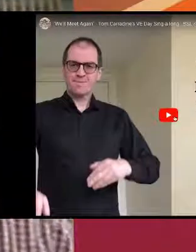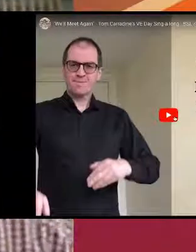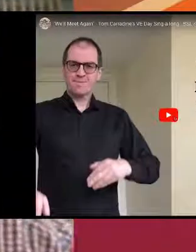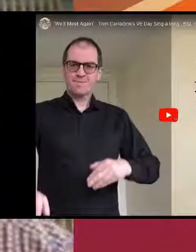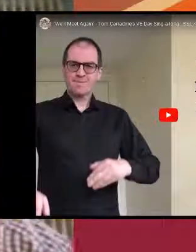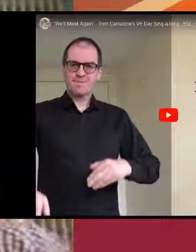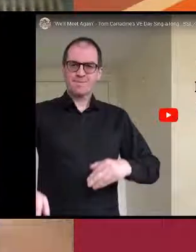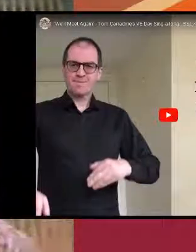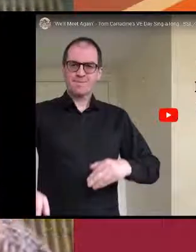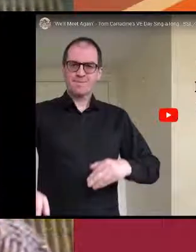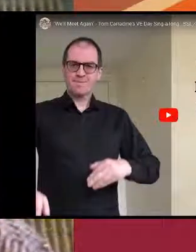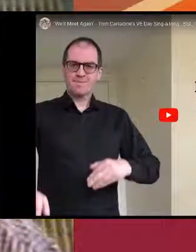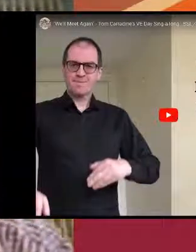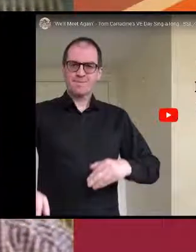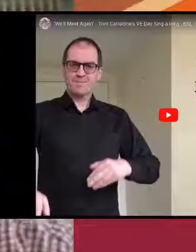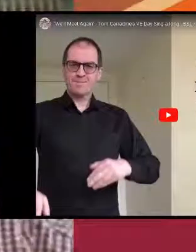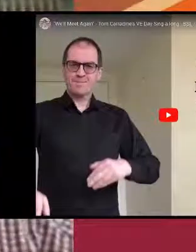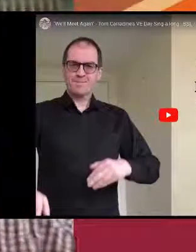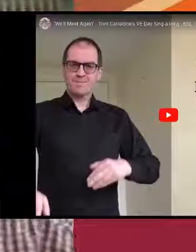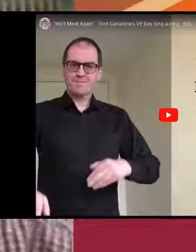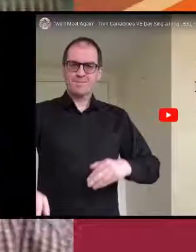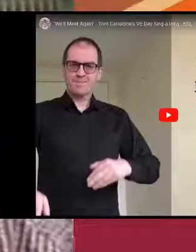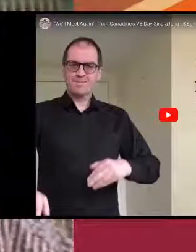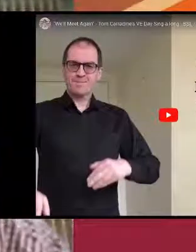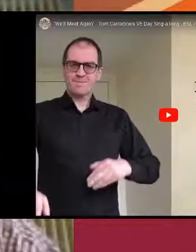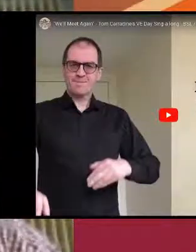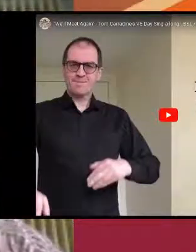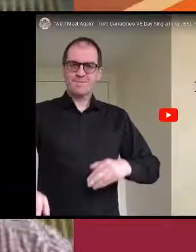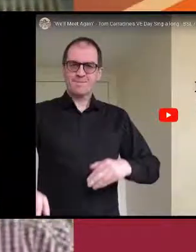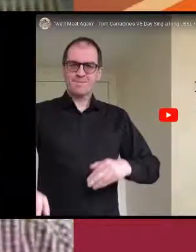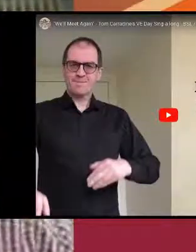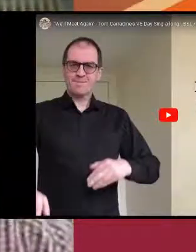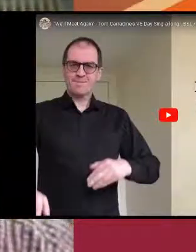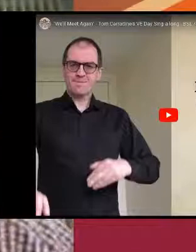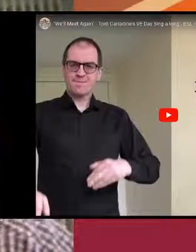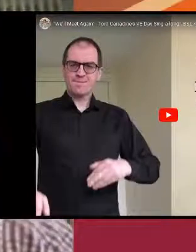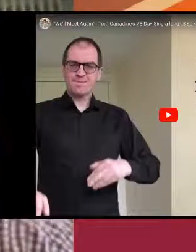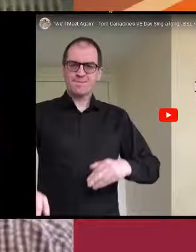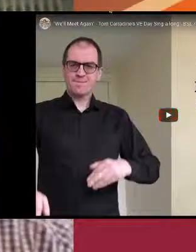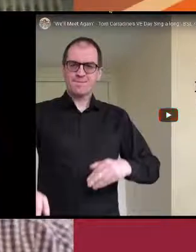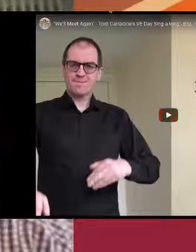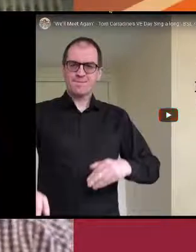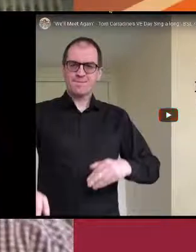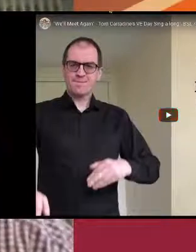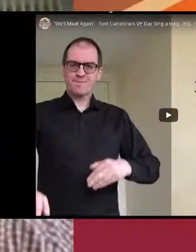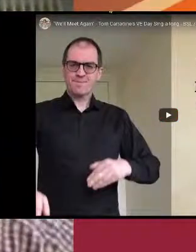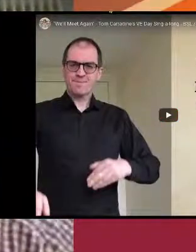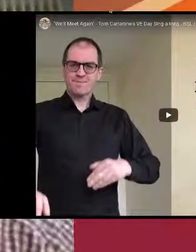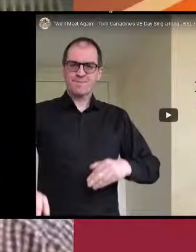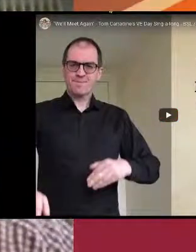to learn that song now, going back to one of Tom's videos, and we're going to finish our assembly with "We'll Meet Again."